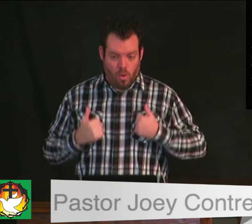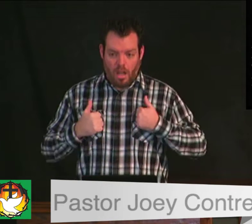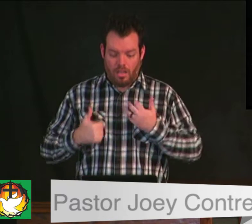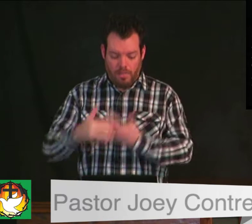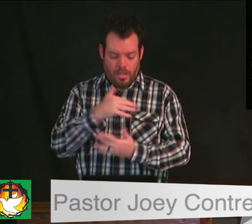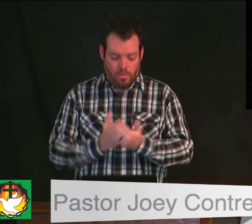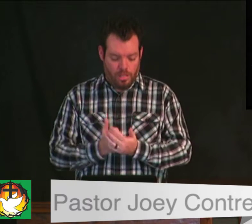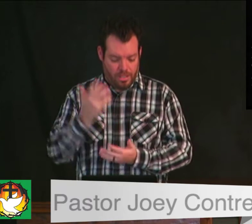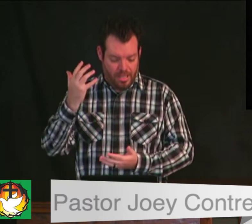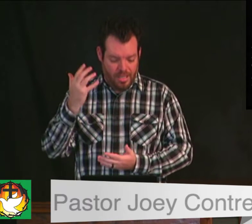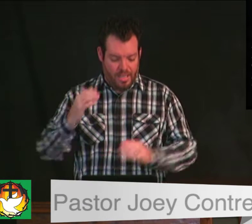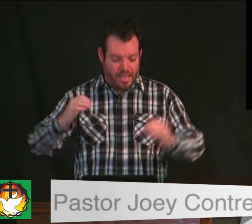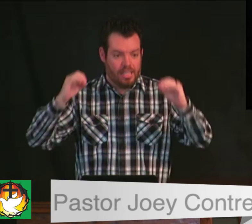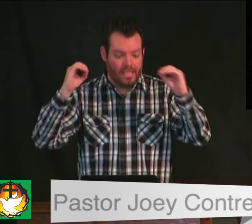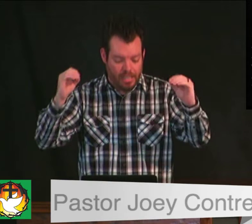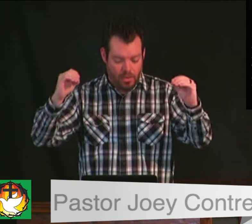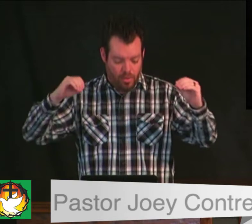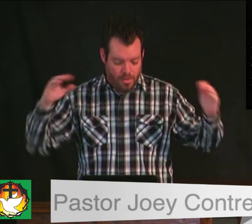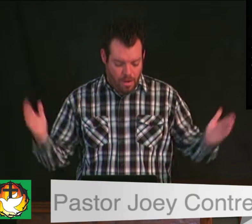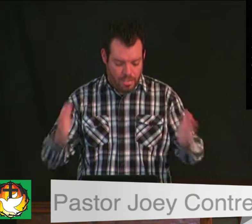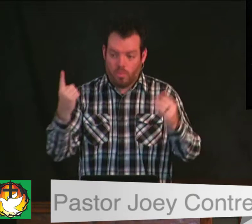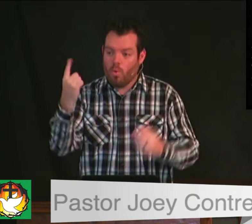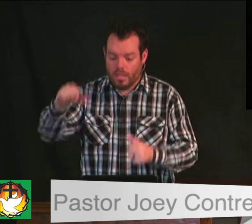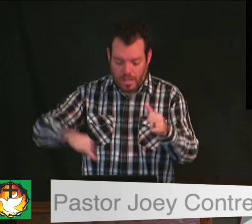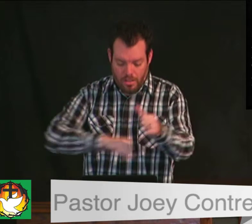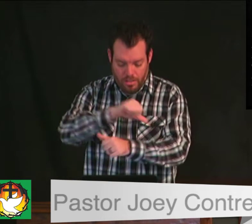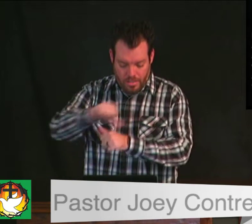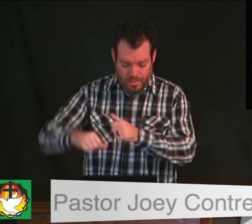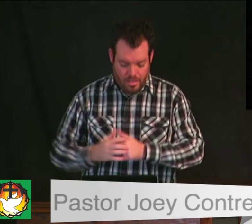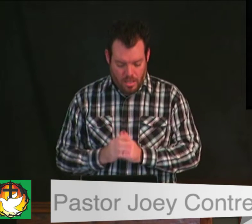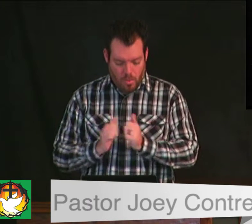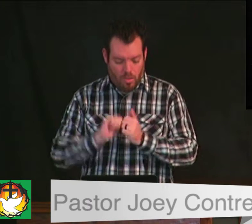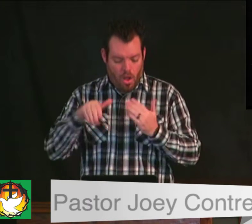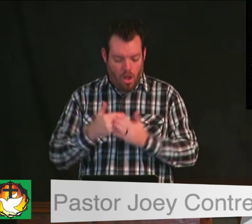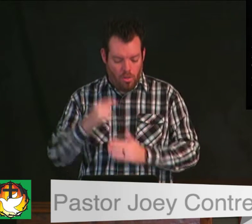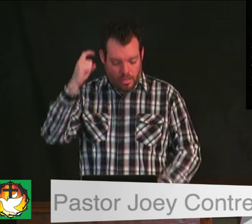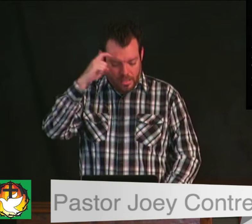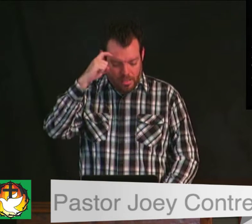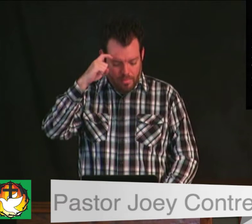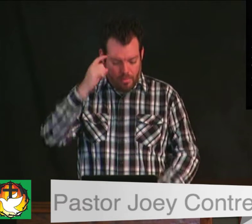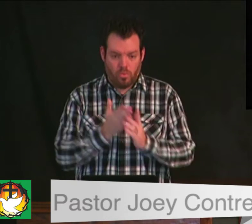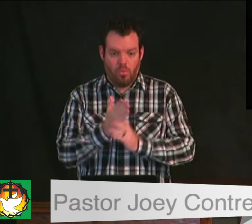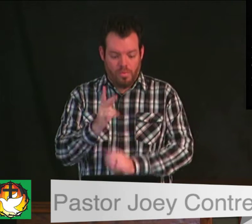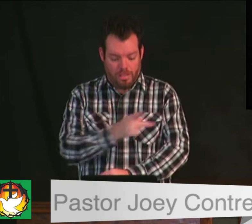dwell among you richly and teach you, admonish one another with all wisdom through